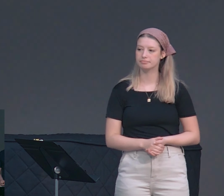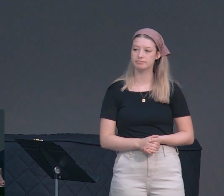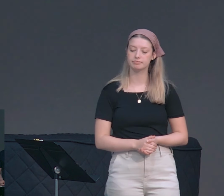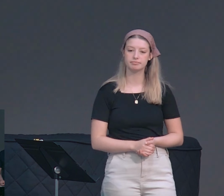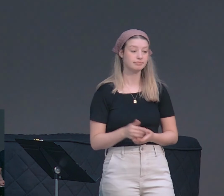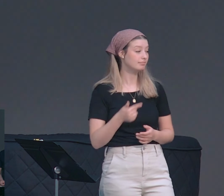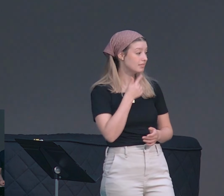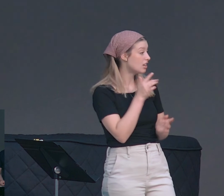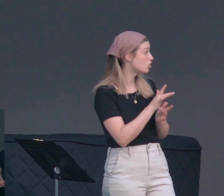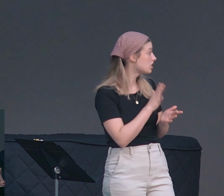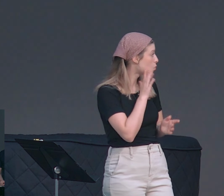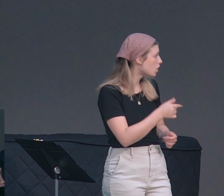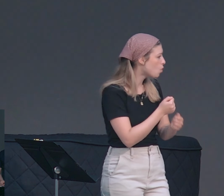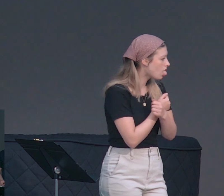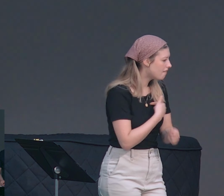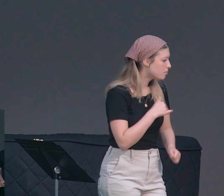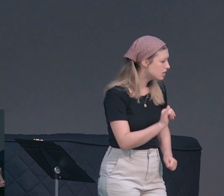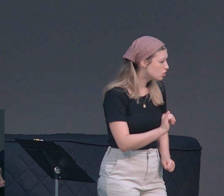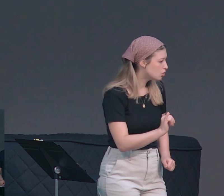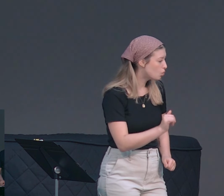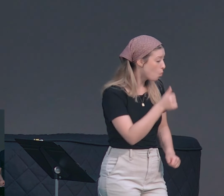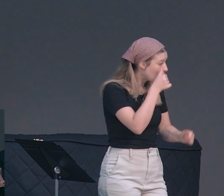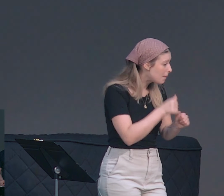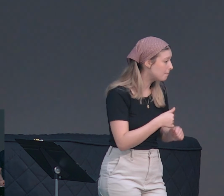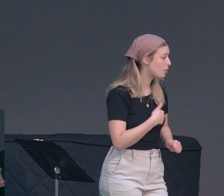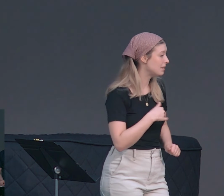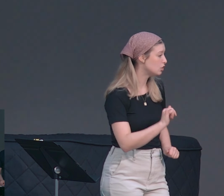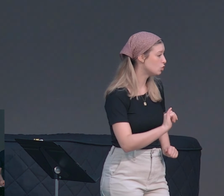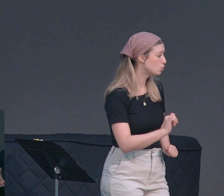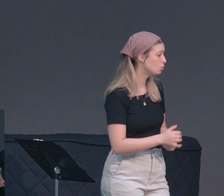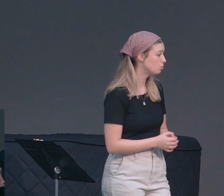me too? Would you remember me today?